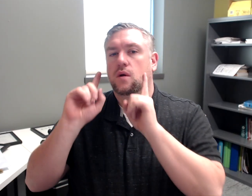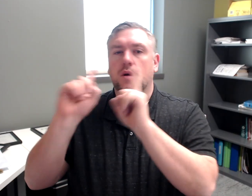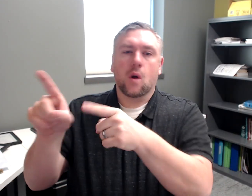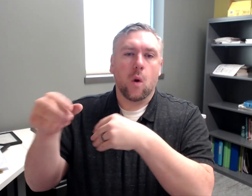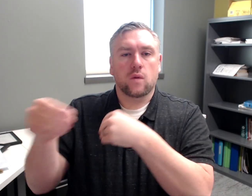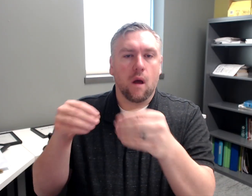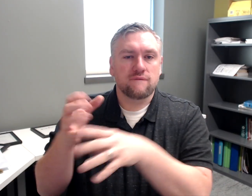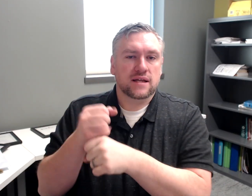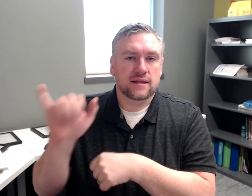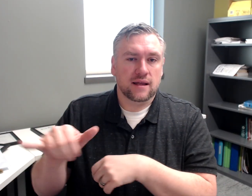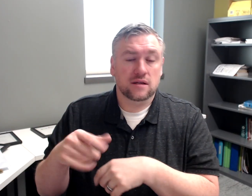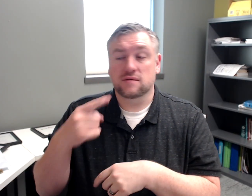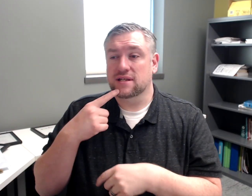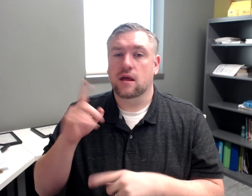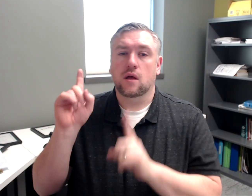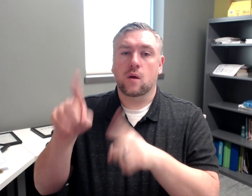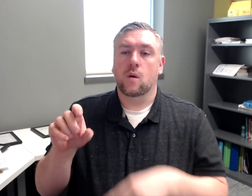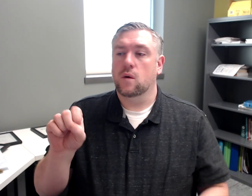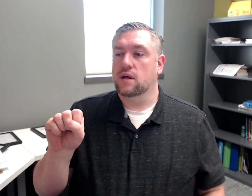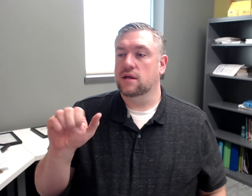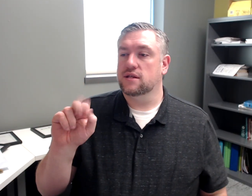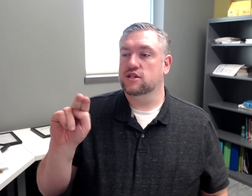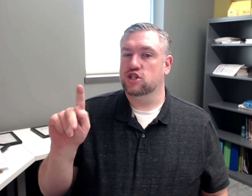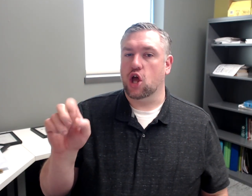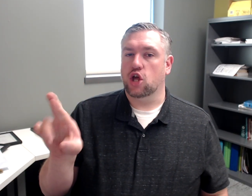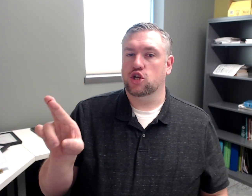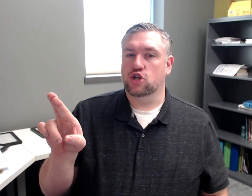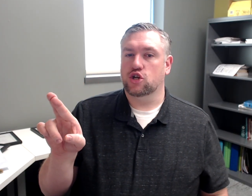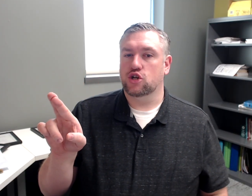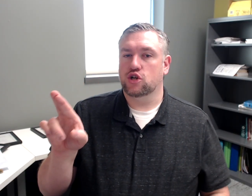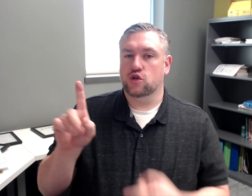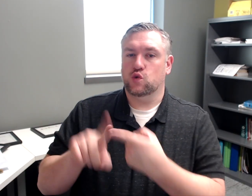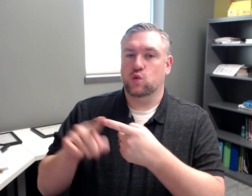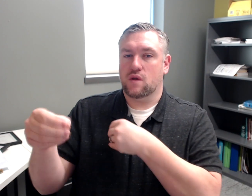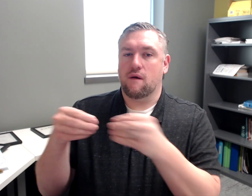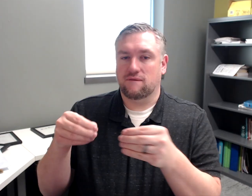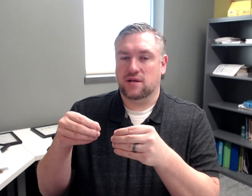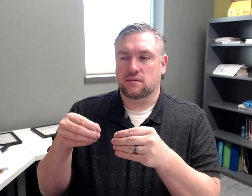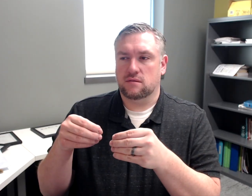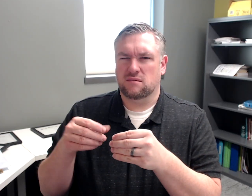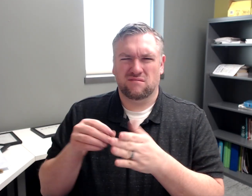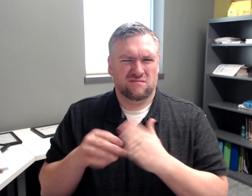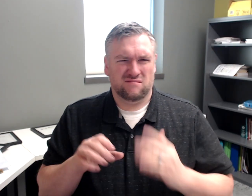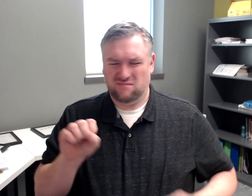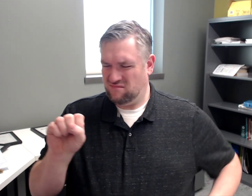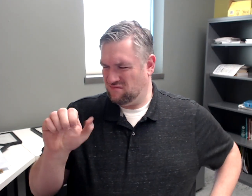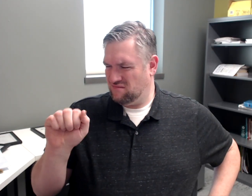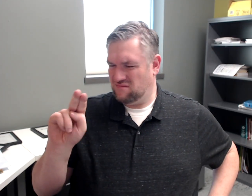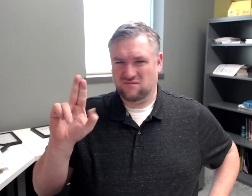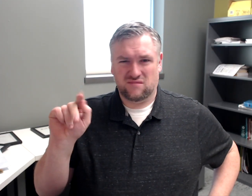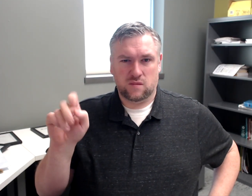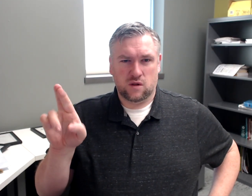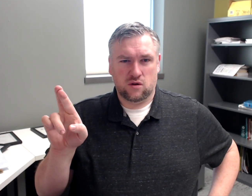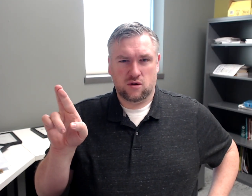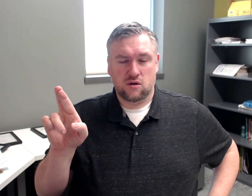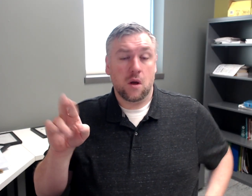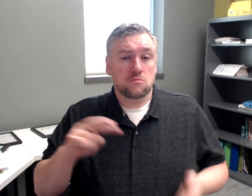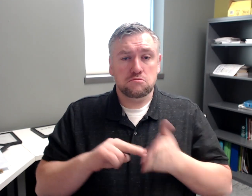student to go to the office, they would tell the student to saunter to the office. Student, what's saunter